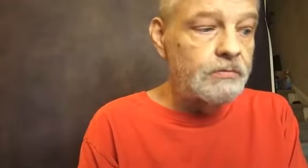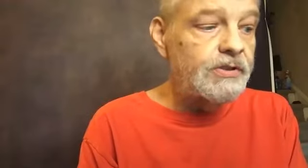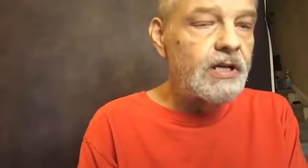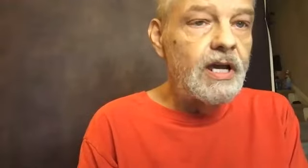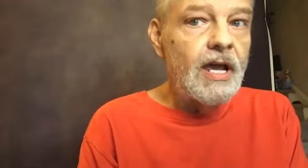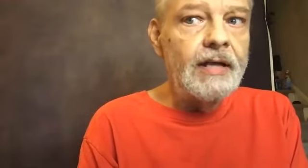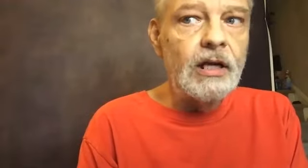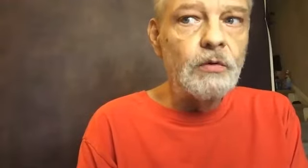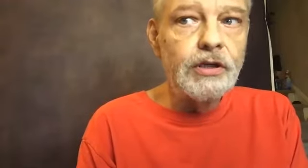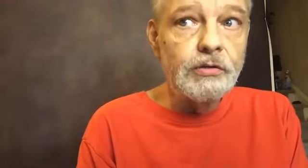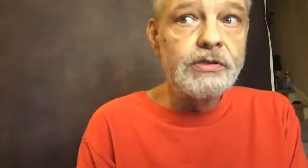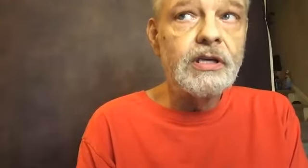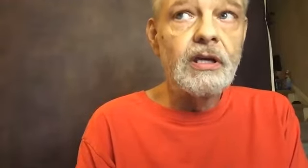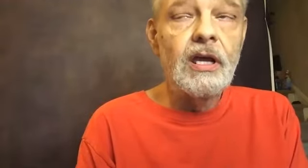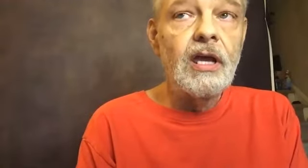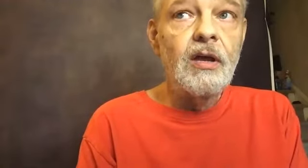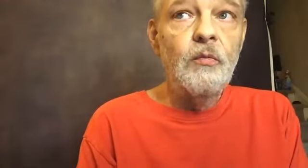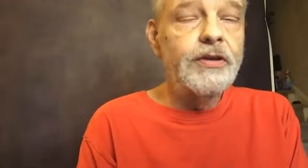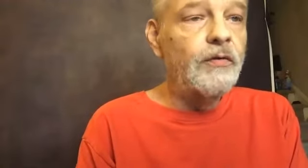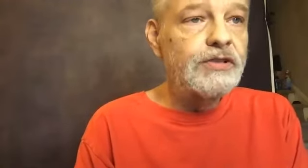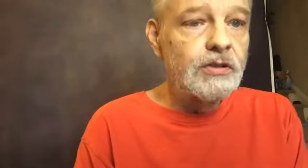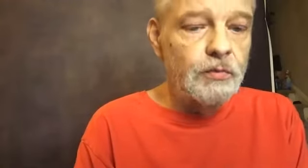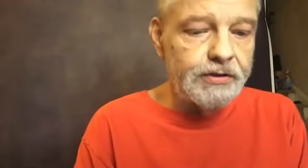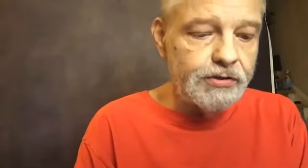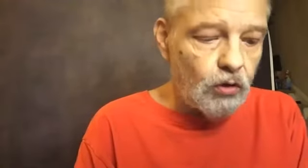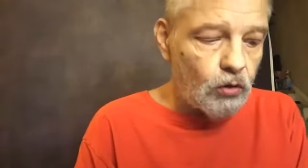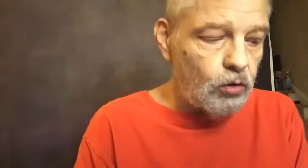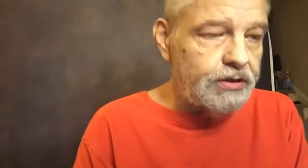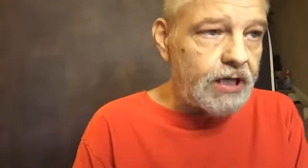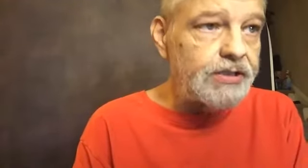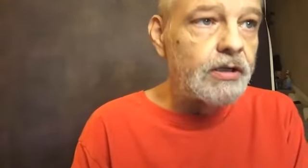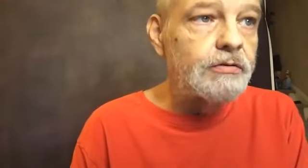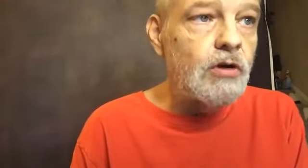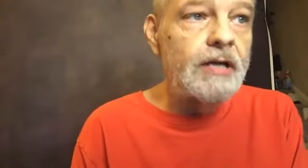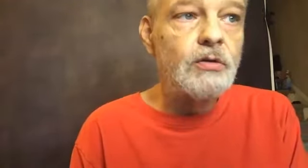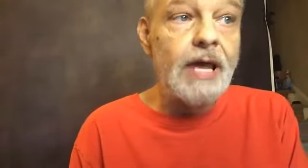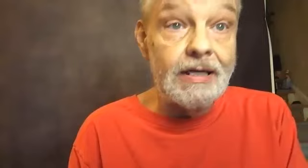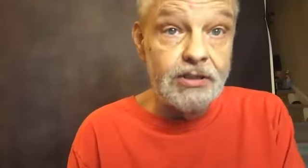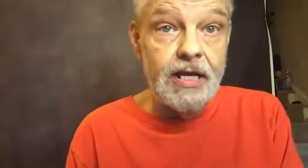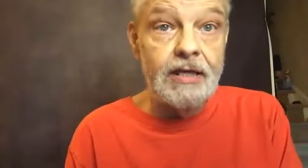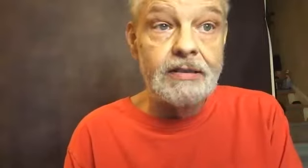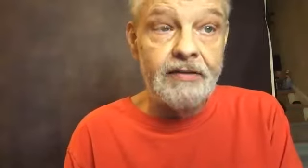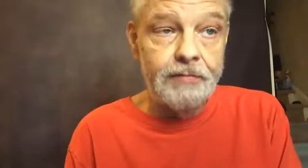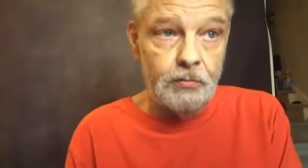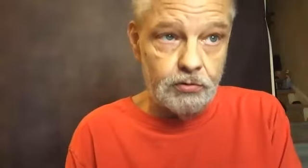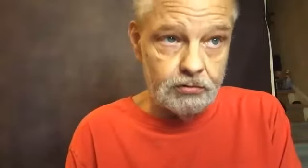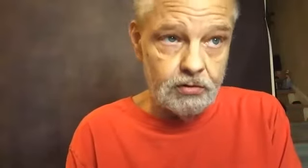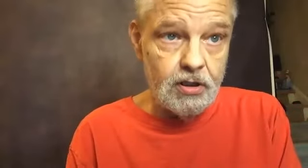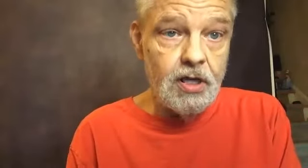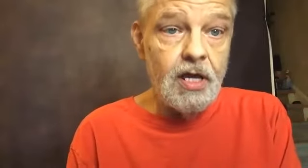systems, and they were used with the sole intention of trying to educate deaf people,